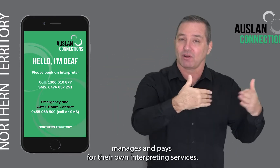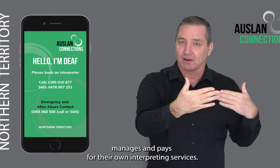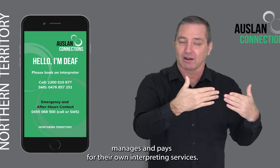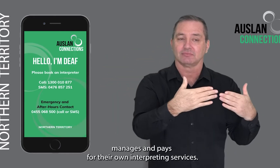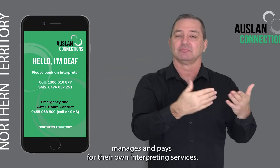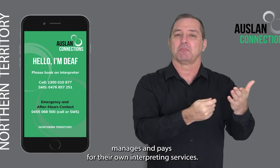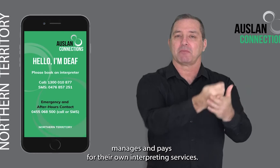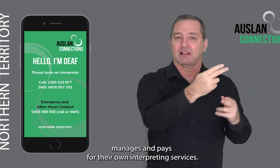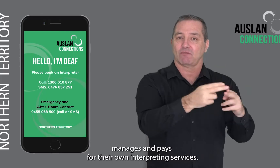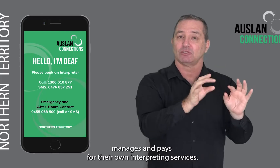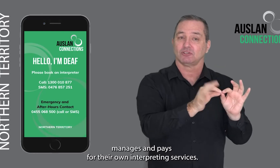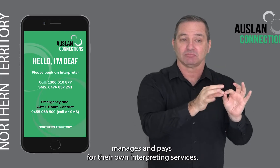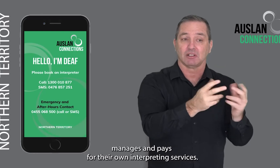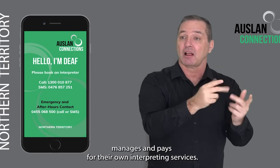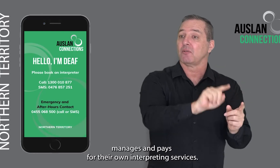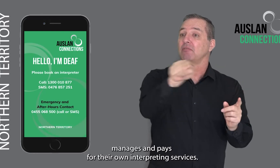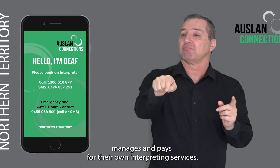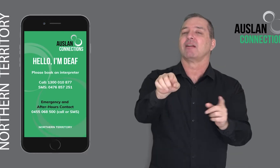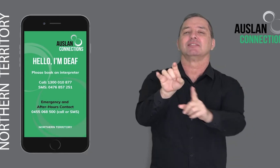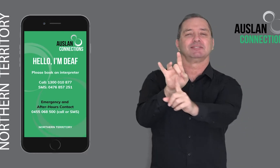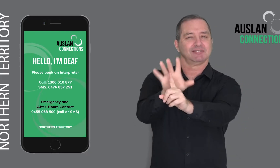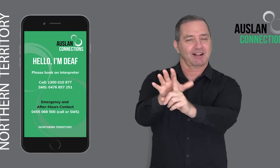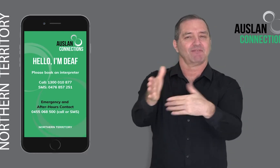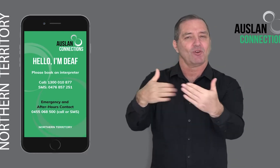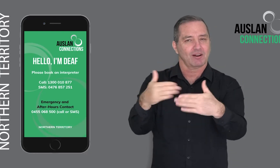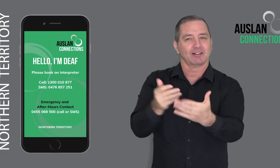manages and pays for their own interpreting services.